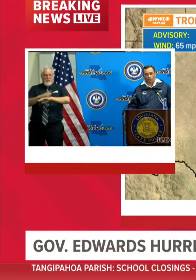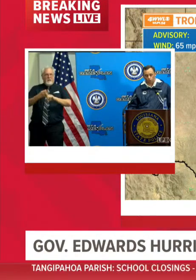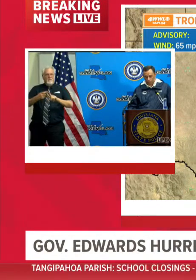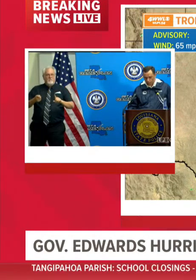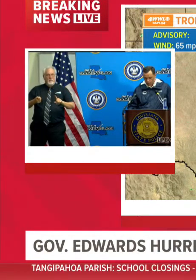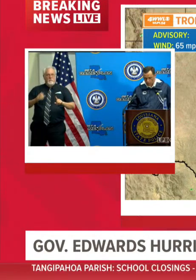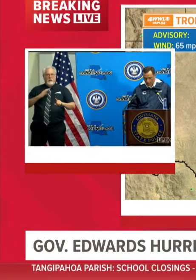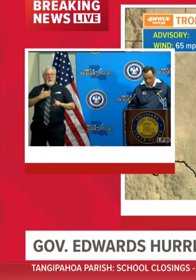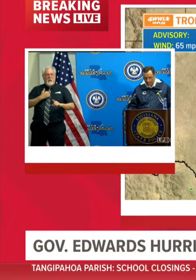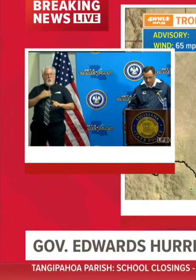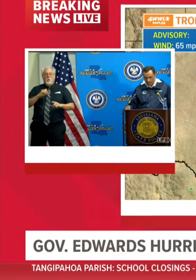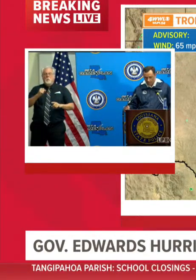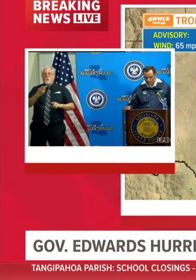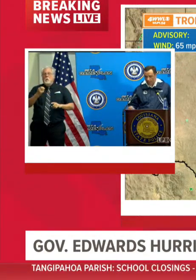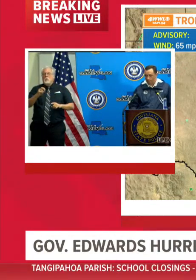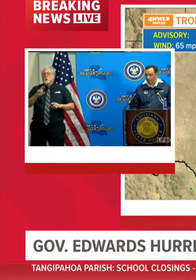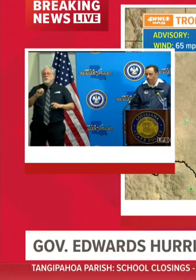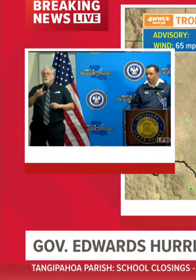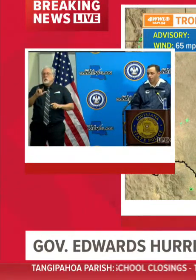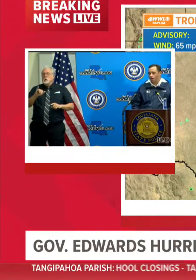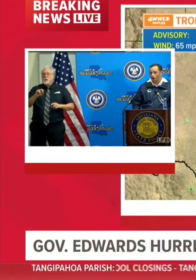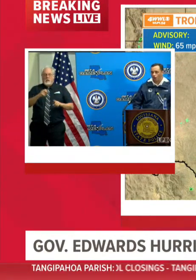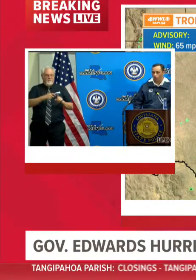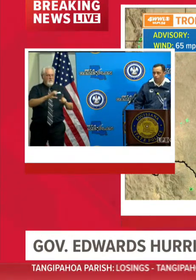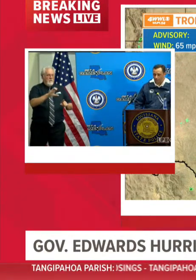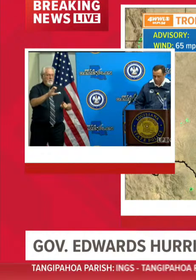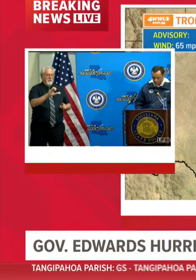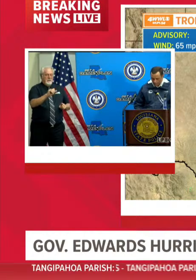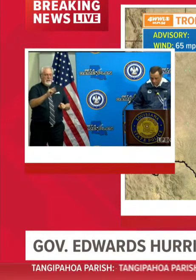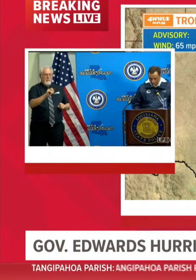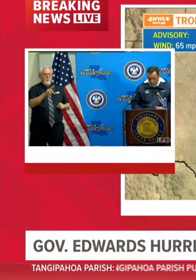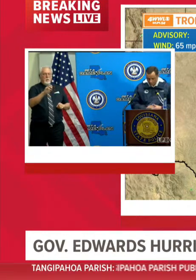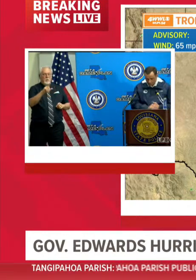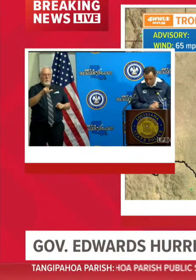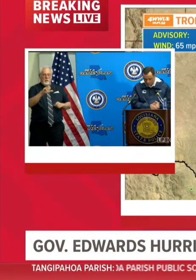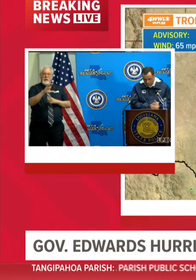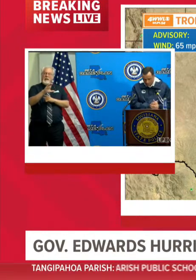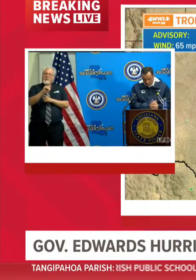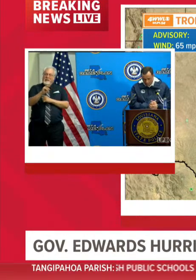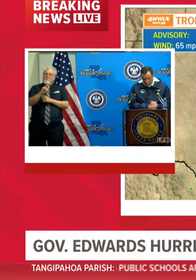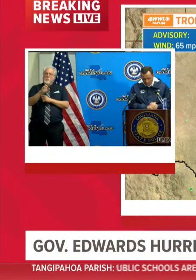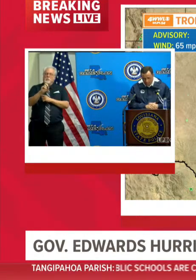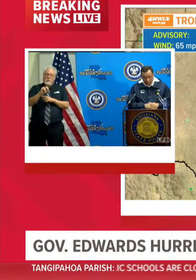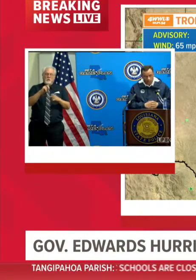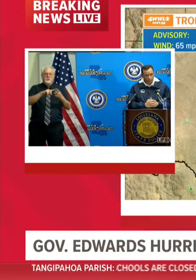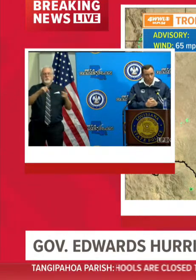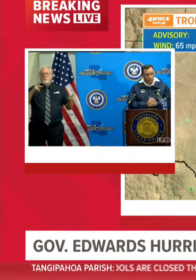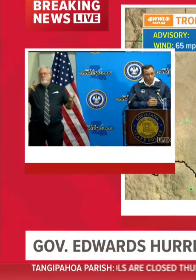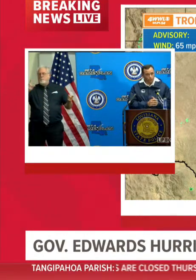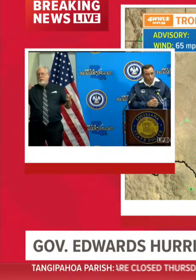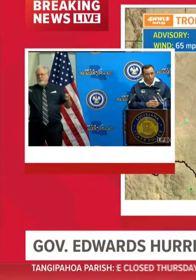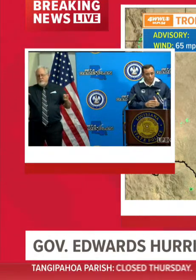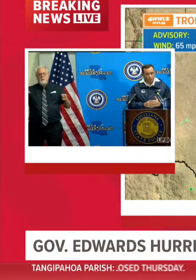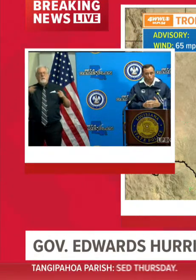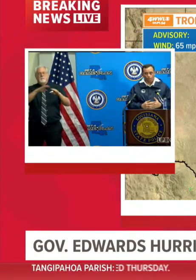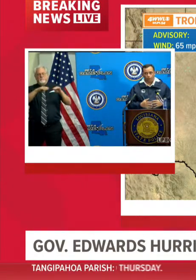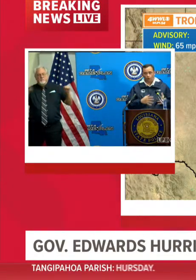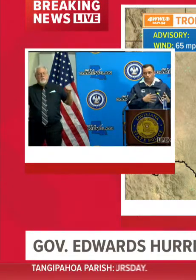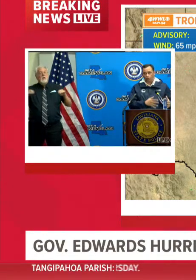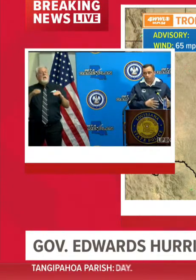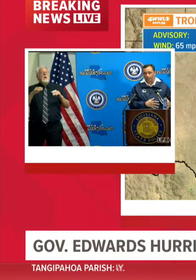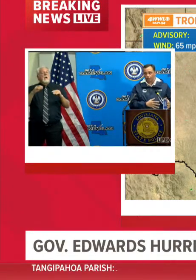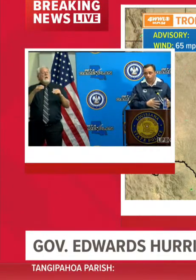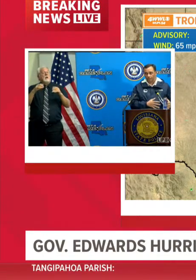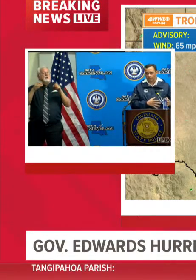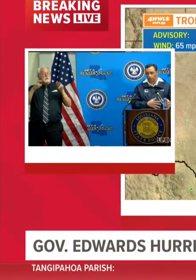of our coastal shoreline from Careman Parish all the way to Plaquemines Parish. As the Governor also alluded to, while this storm